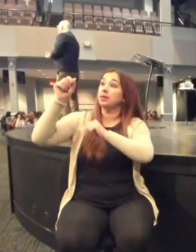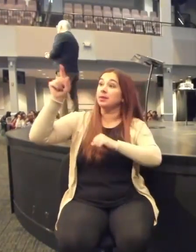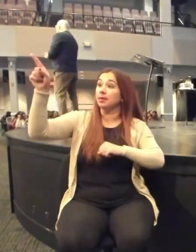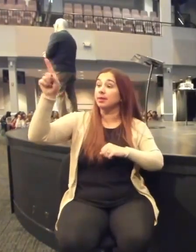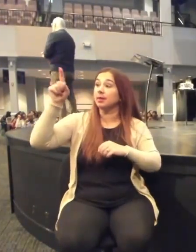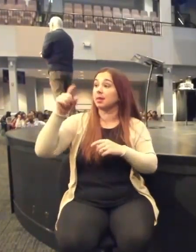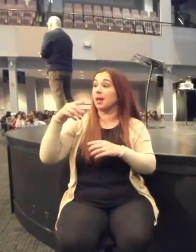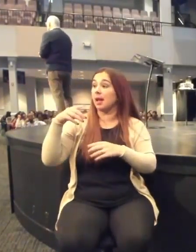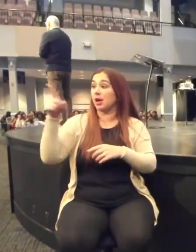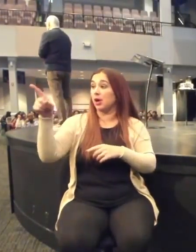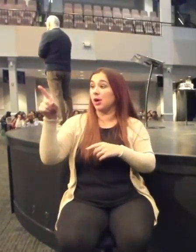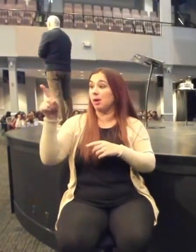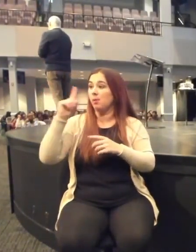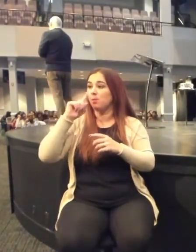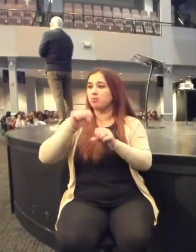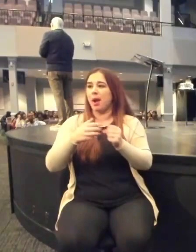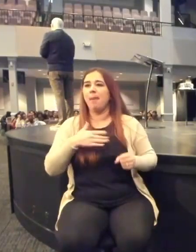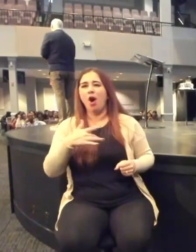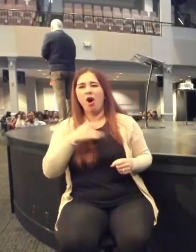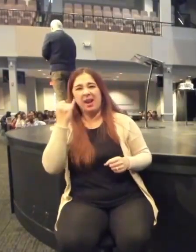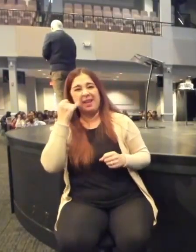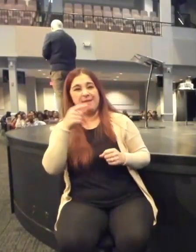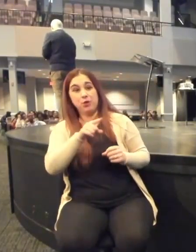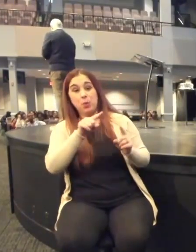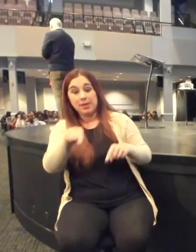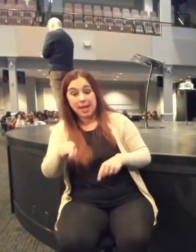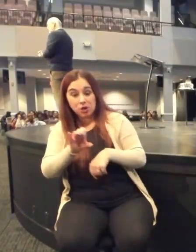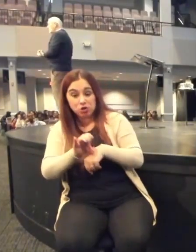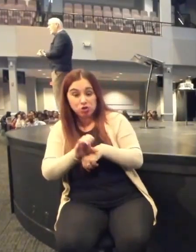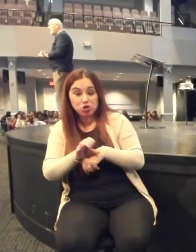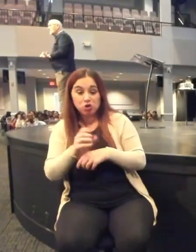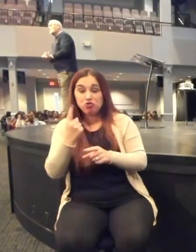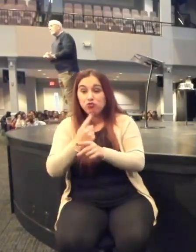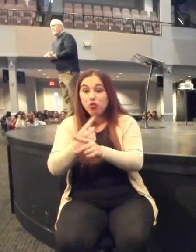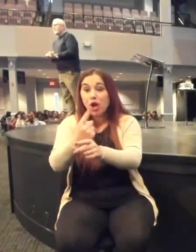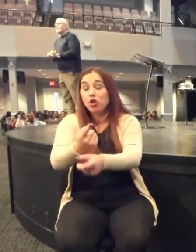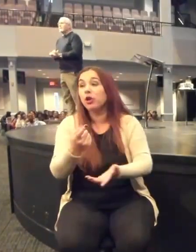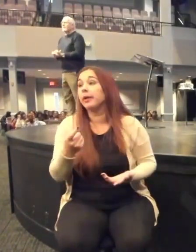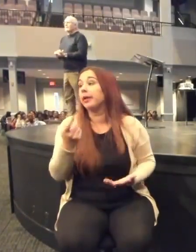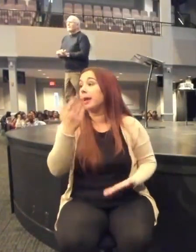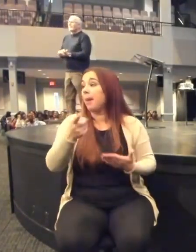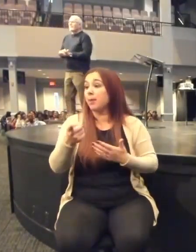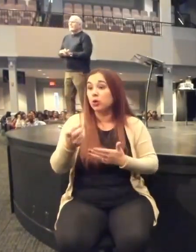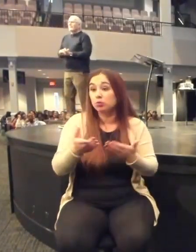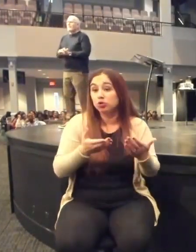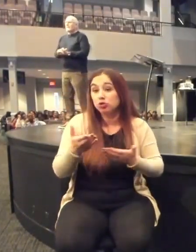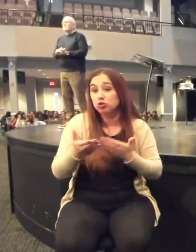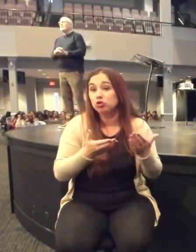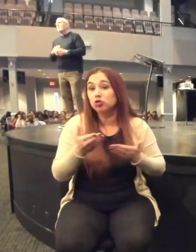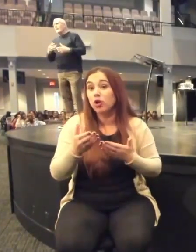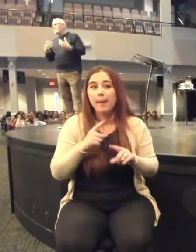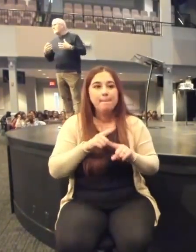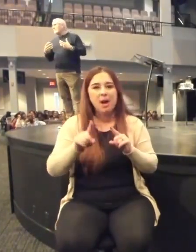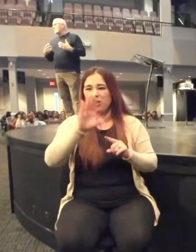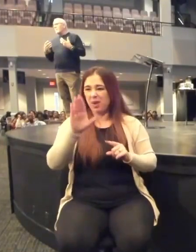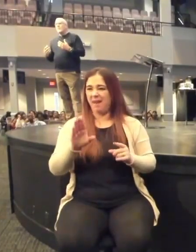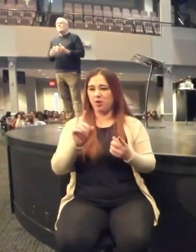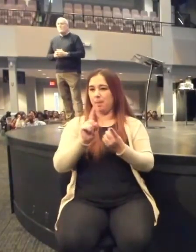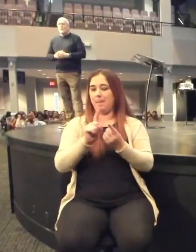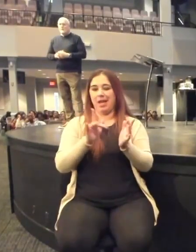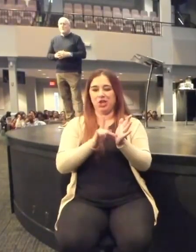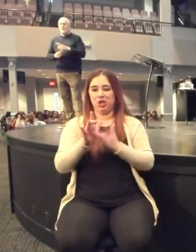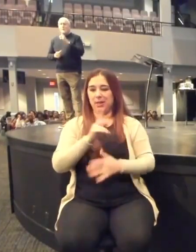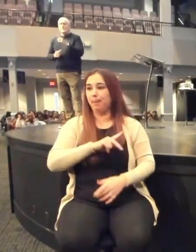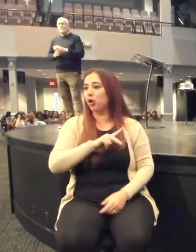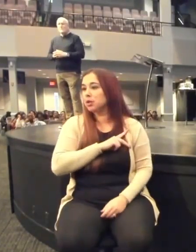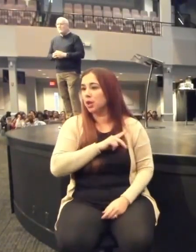in church, maybe even attended church regularly, maybe even served, but you never met Jesus in a personal